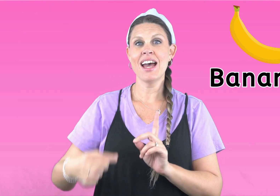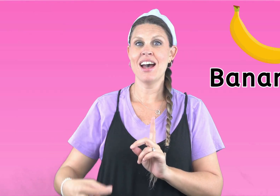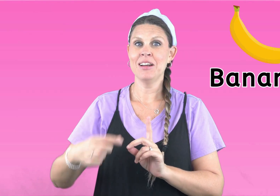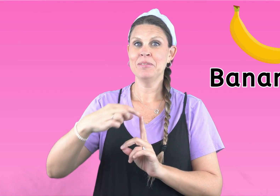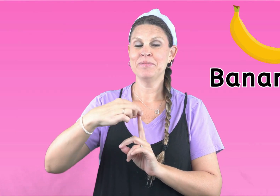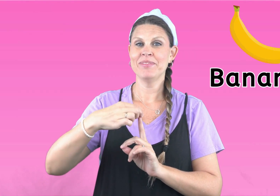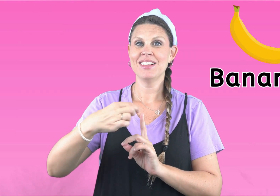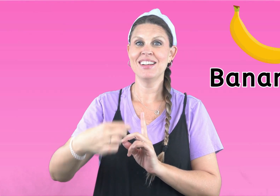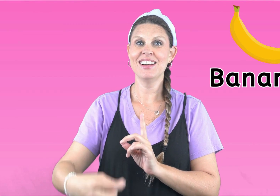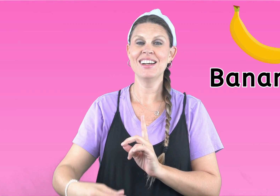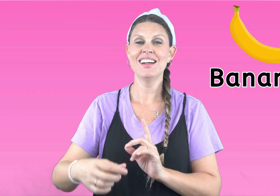Banana,